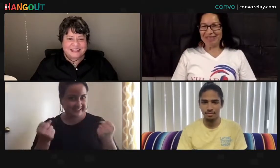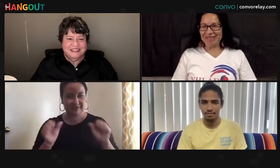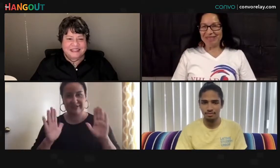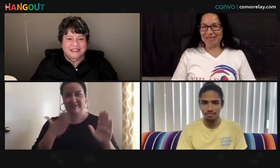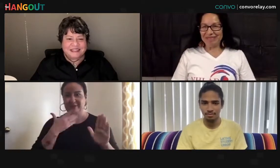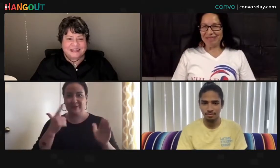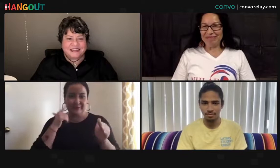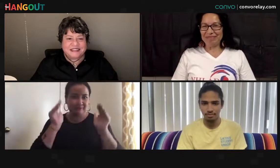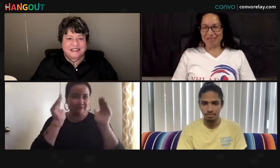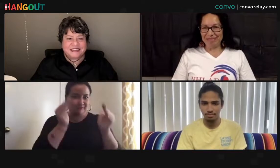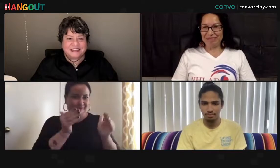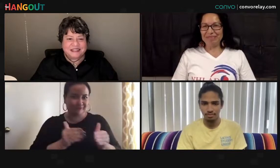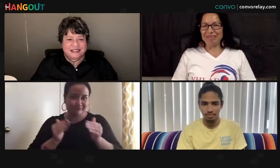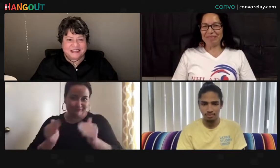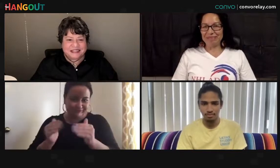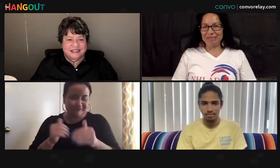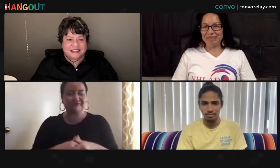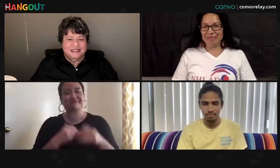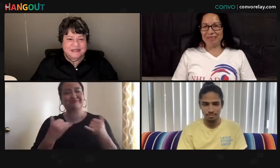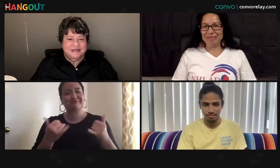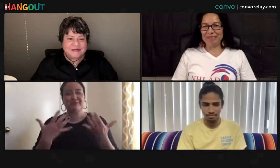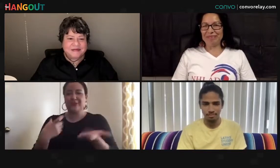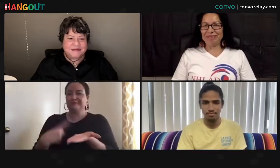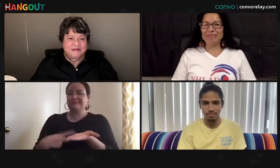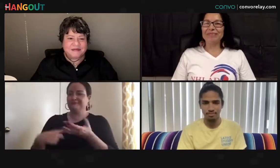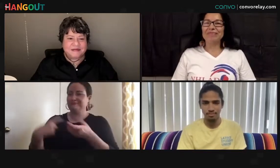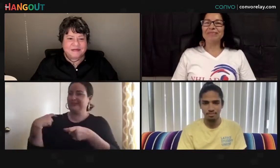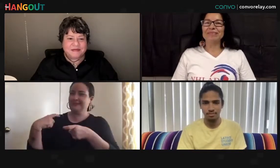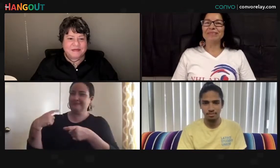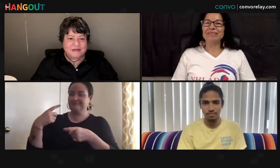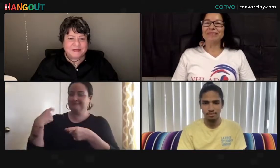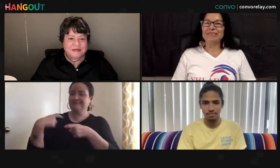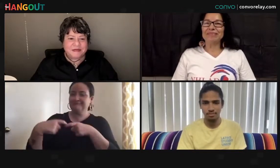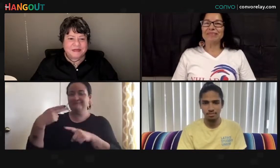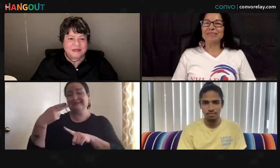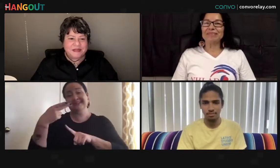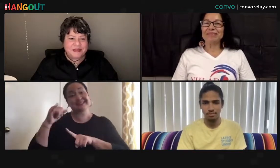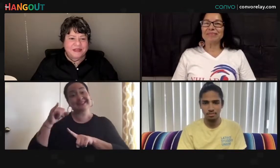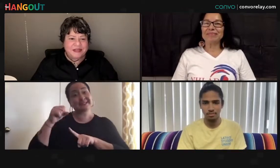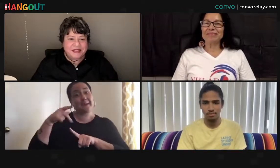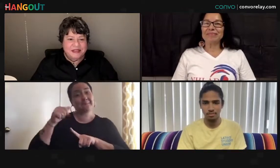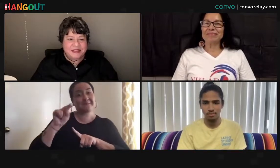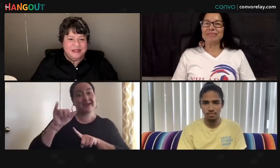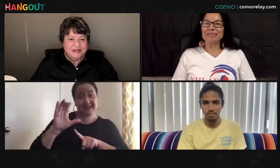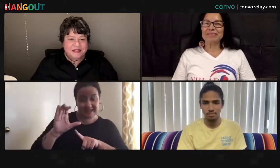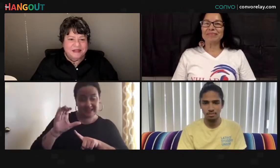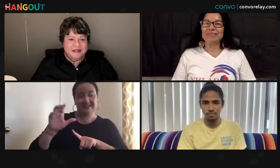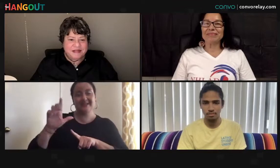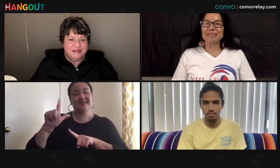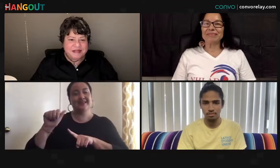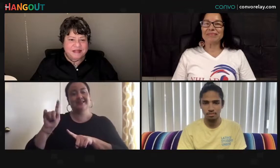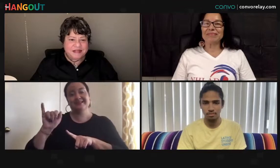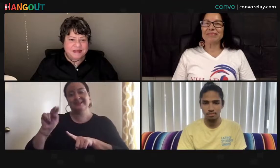Melissa here. Hi. Perfect. Awesome. Thank you so much for the introductions. And so what we'd like to get into now is